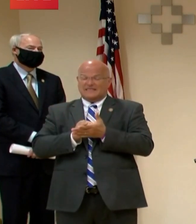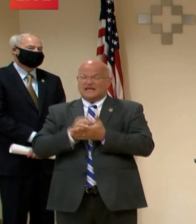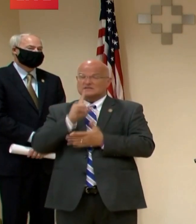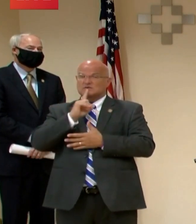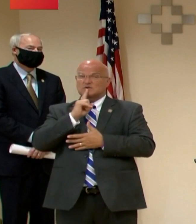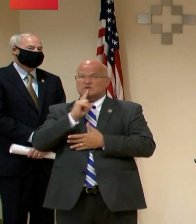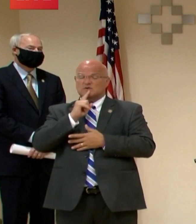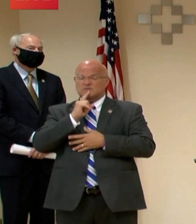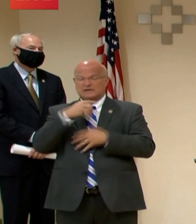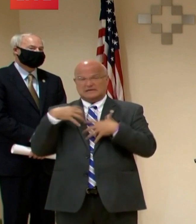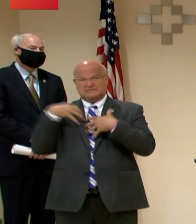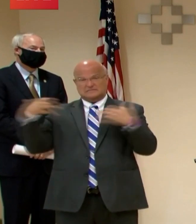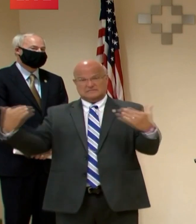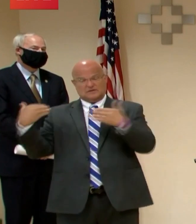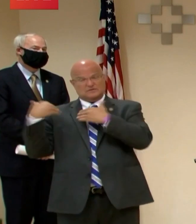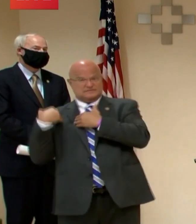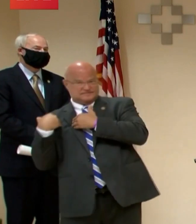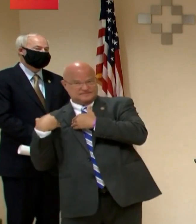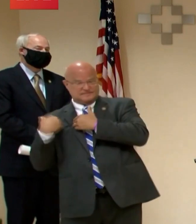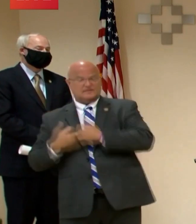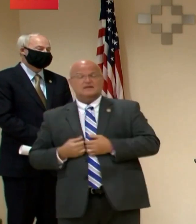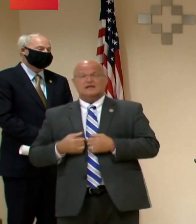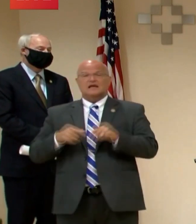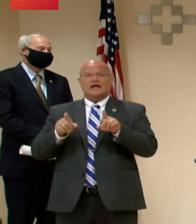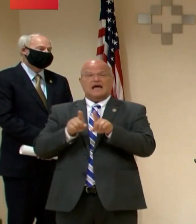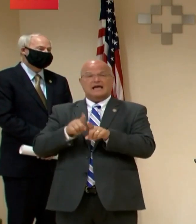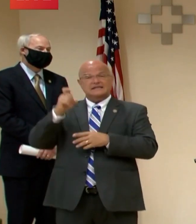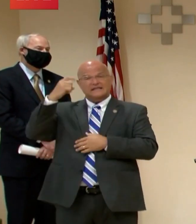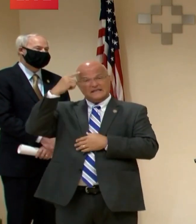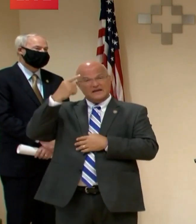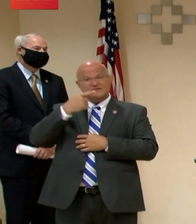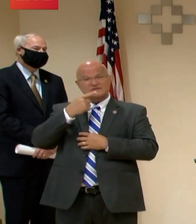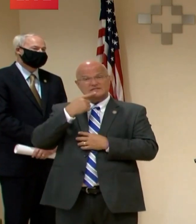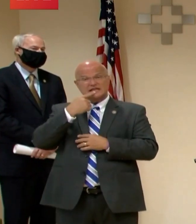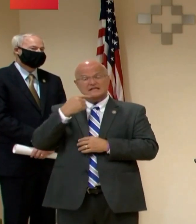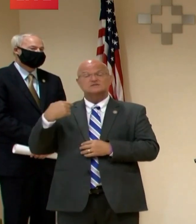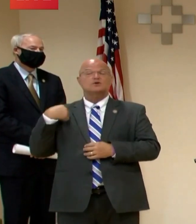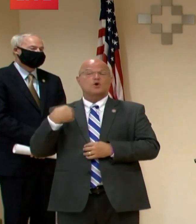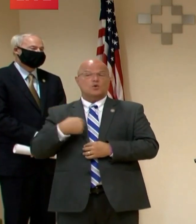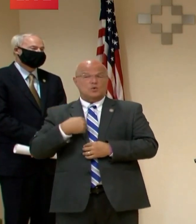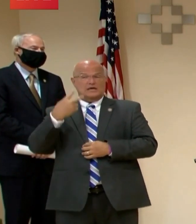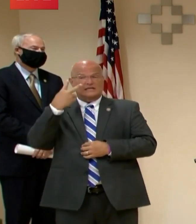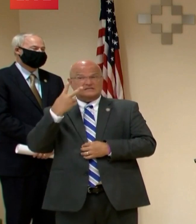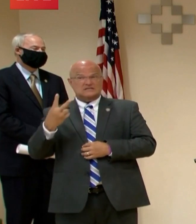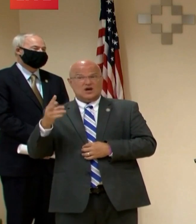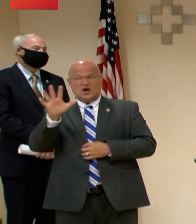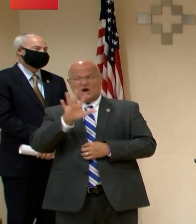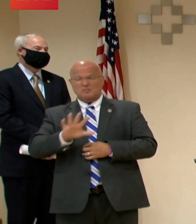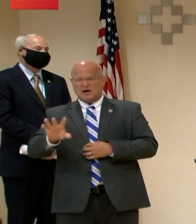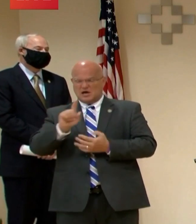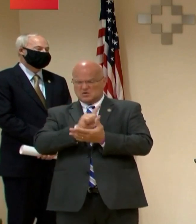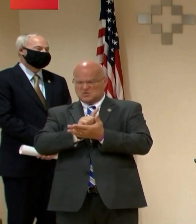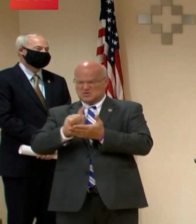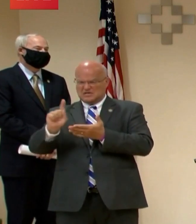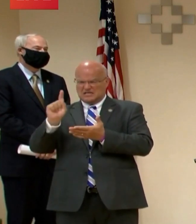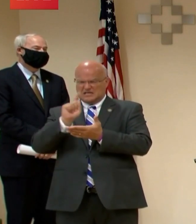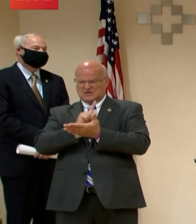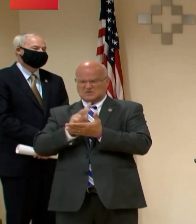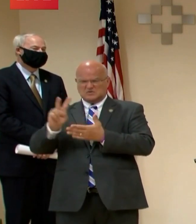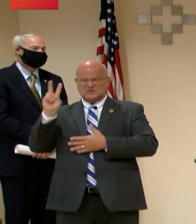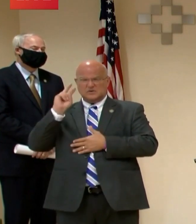a really big task. As the governor mentioned, we saw about a week and a half ago